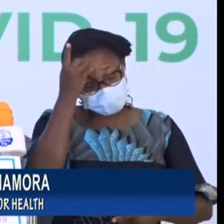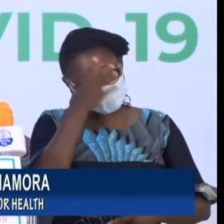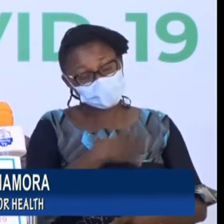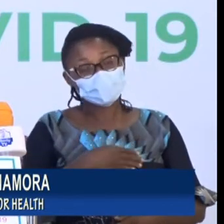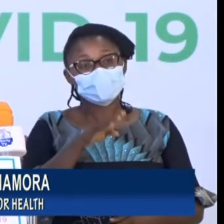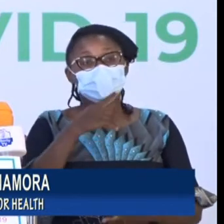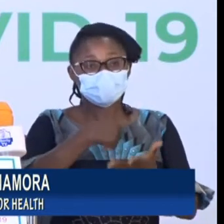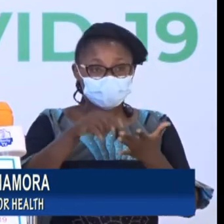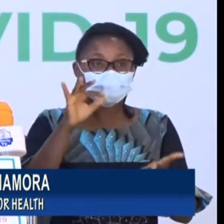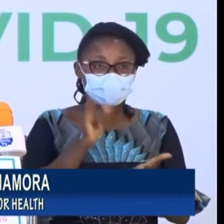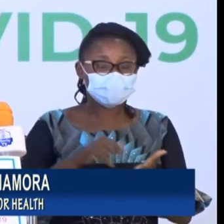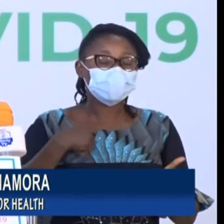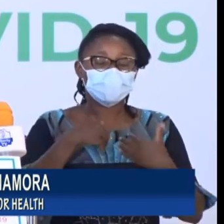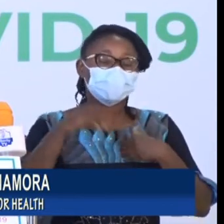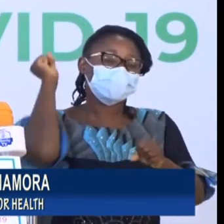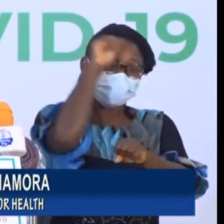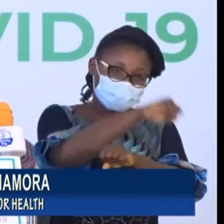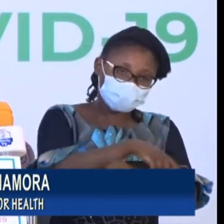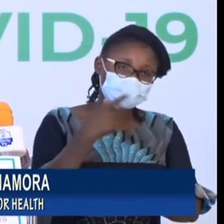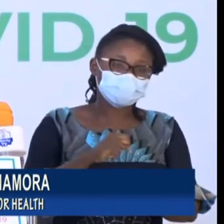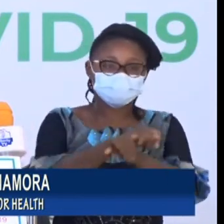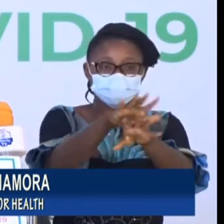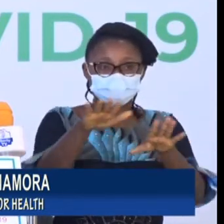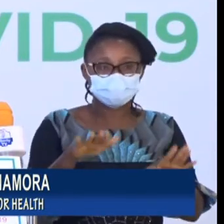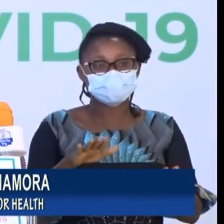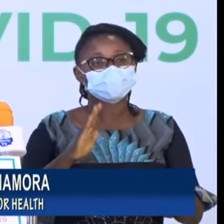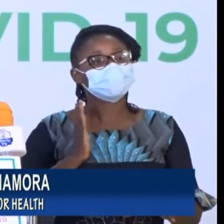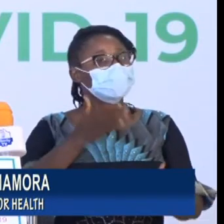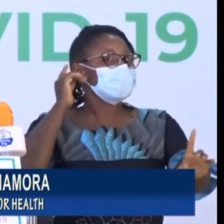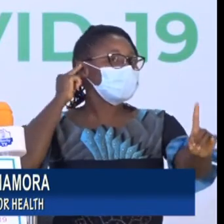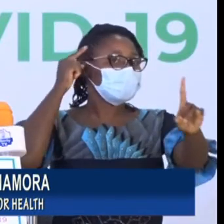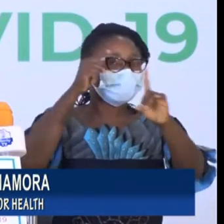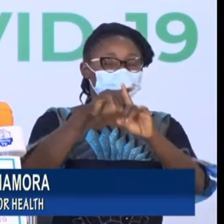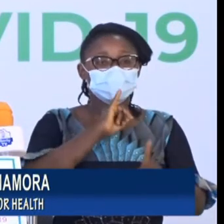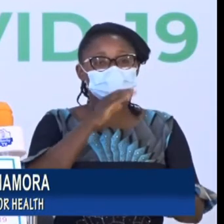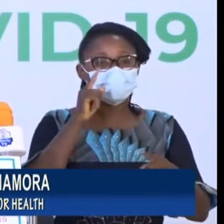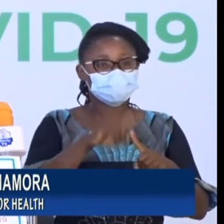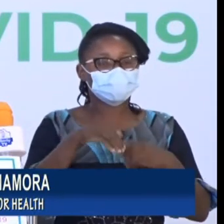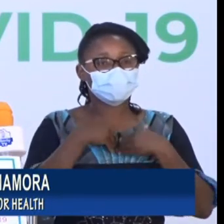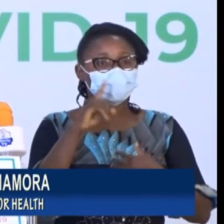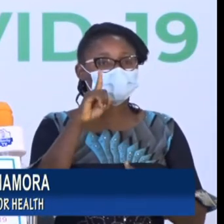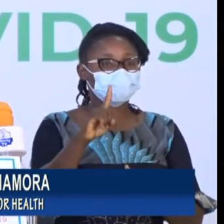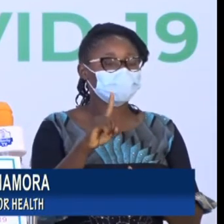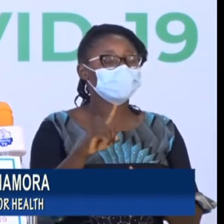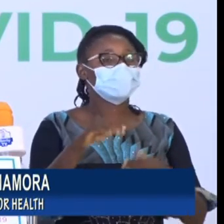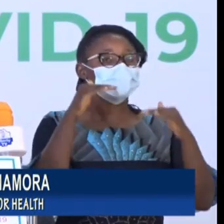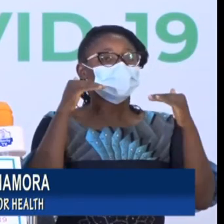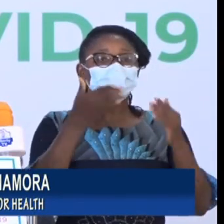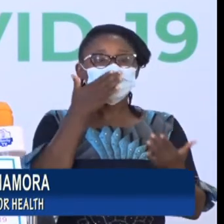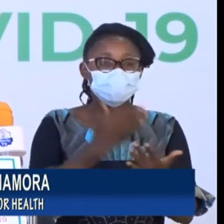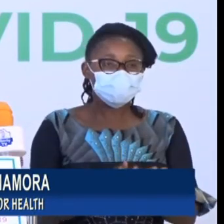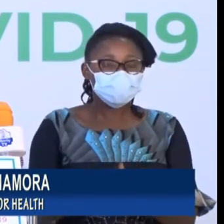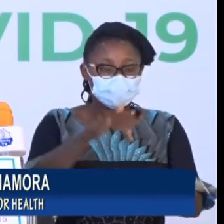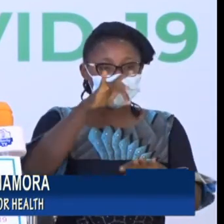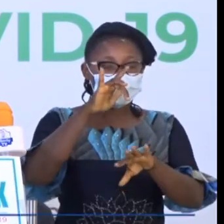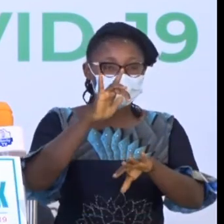actually contained the pandemic. Our goal is to have at least one standard infectious disease center